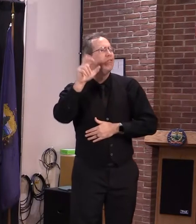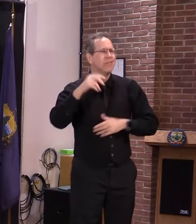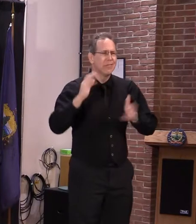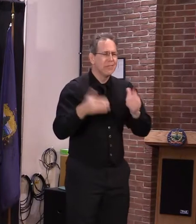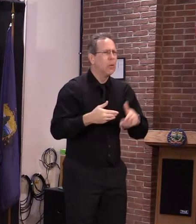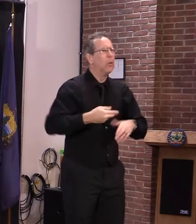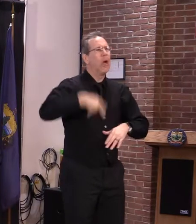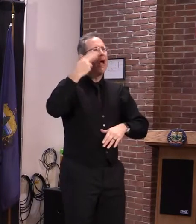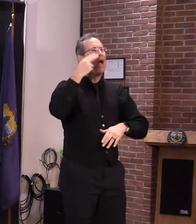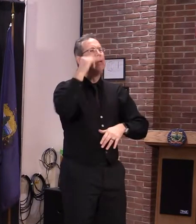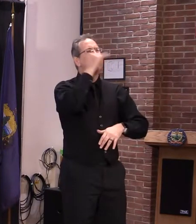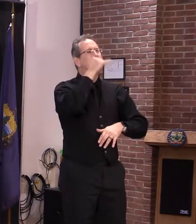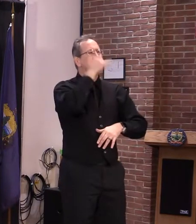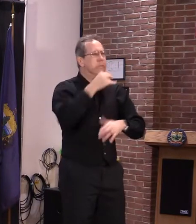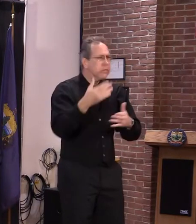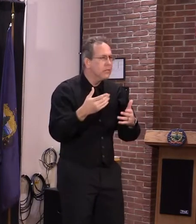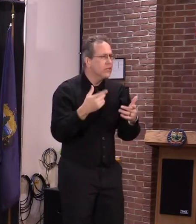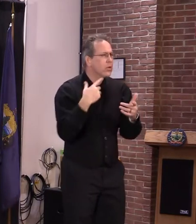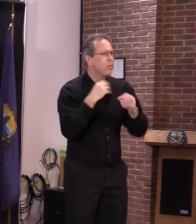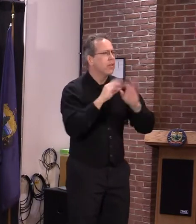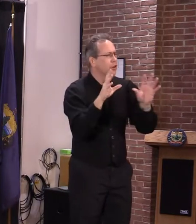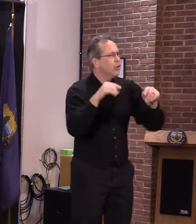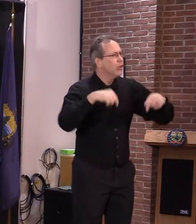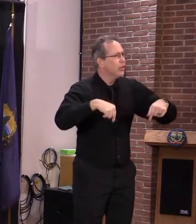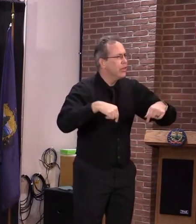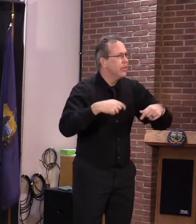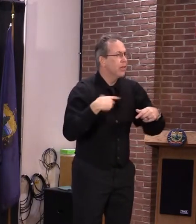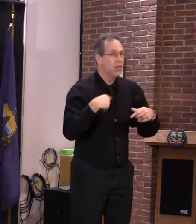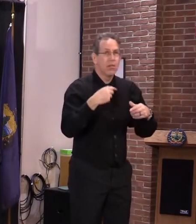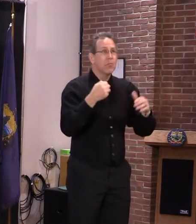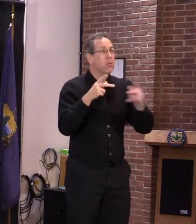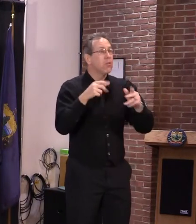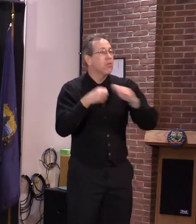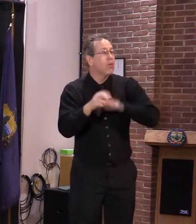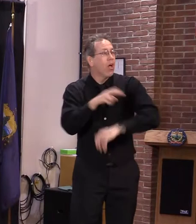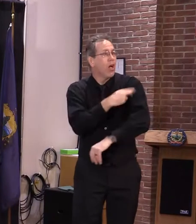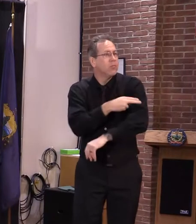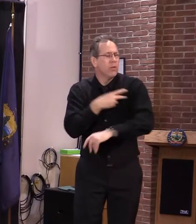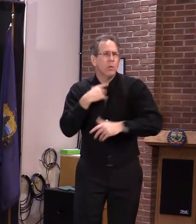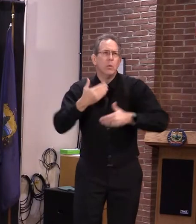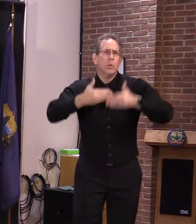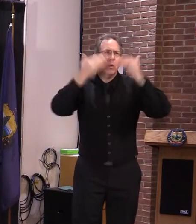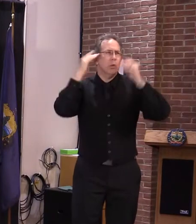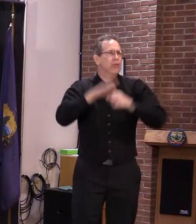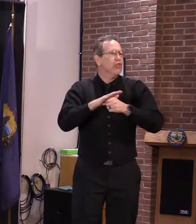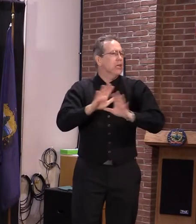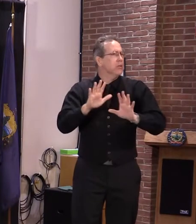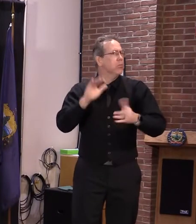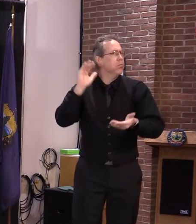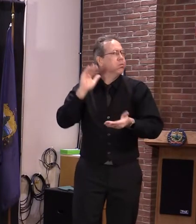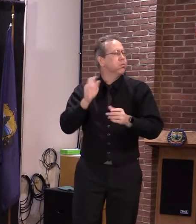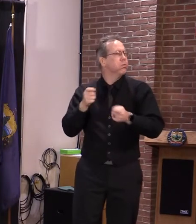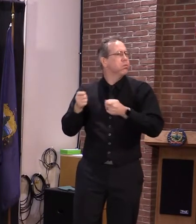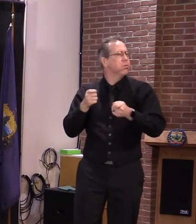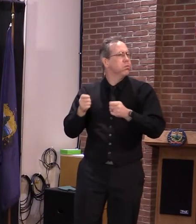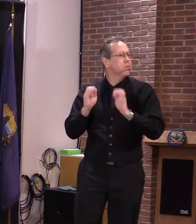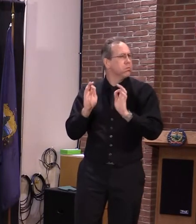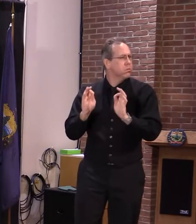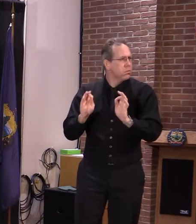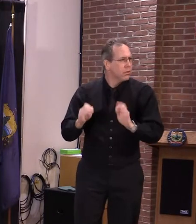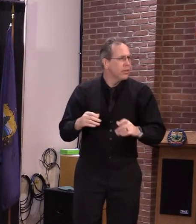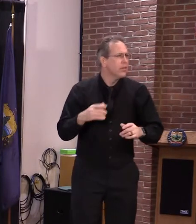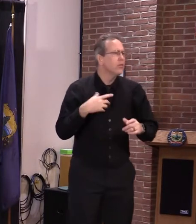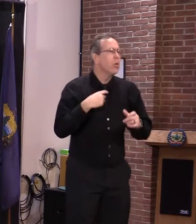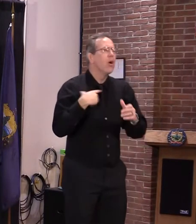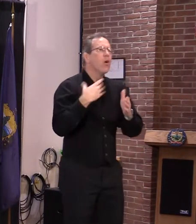But I want to be clear, our hospitals are still facing stress. And I share this data only to emphasize how important